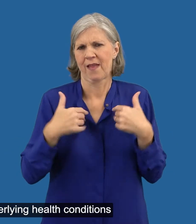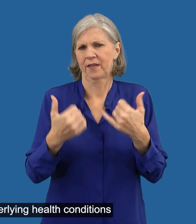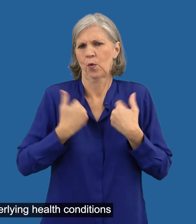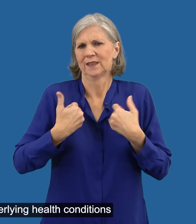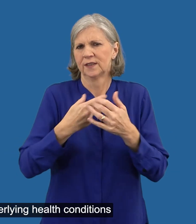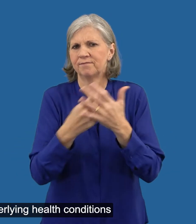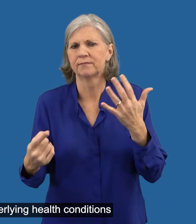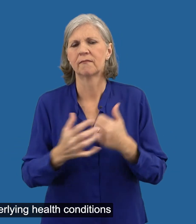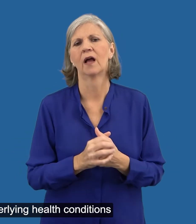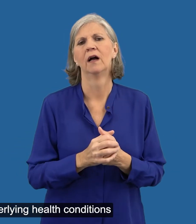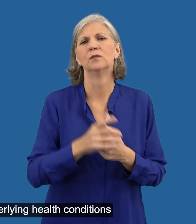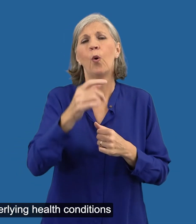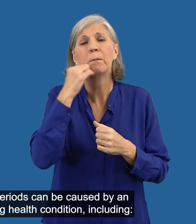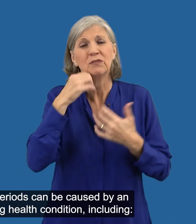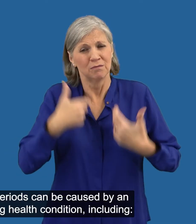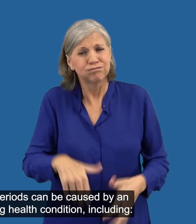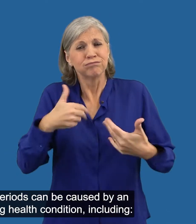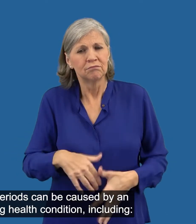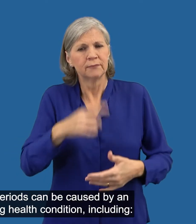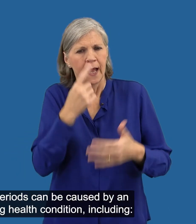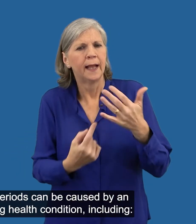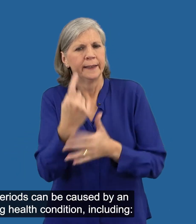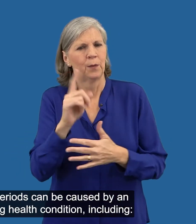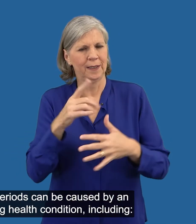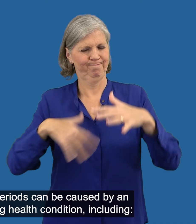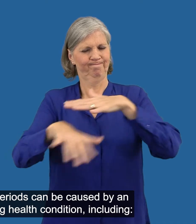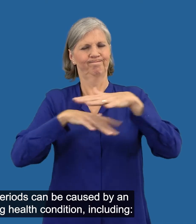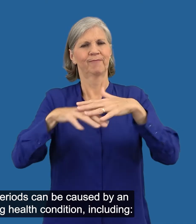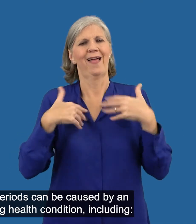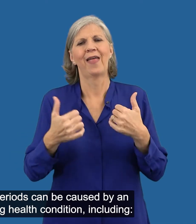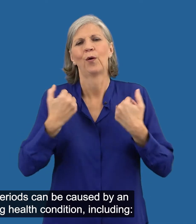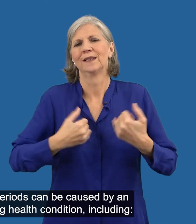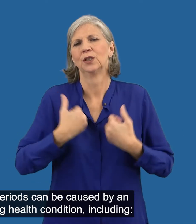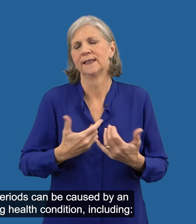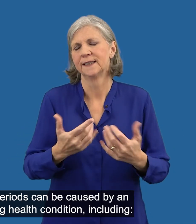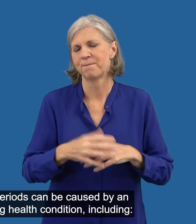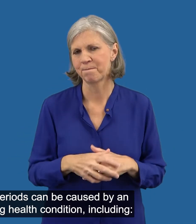Underlying health conditions. Heavy periods can be caused by an underlying